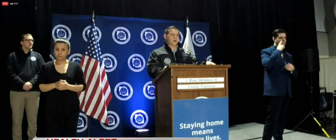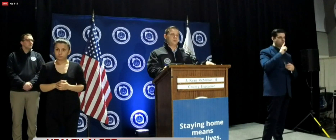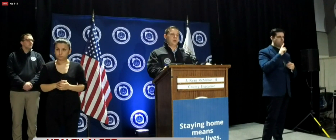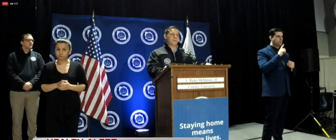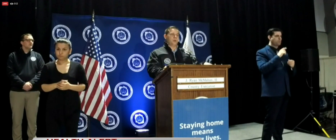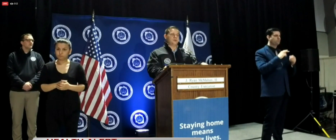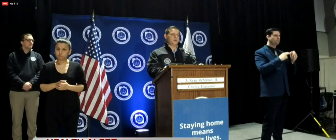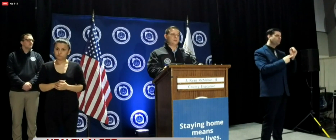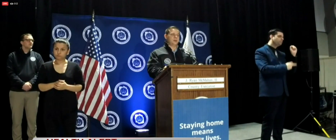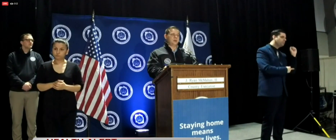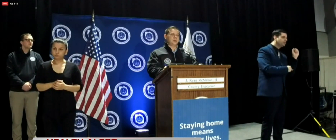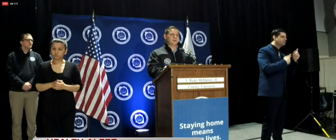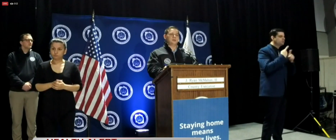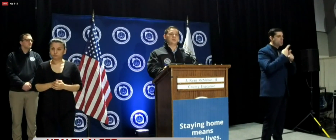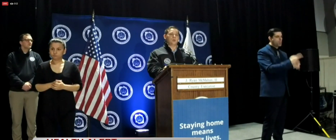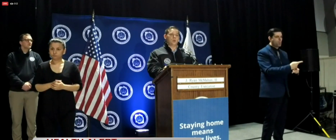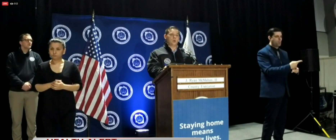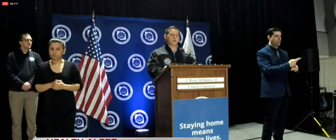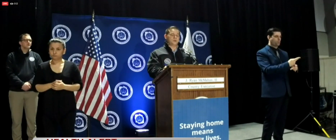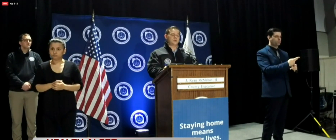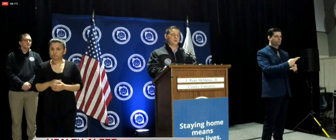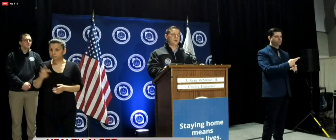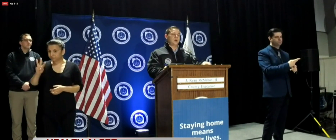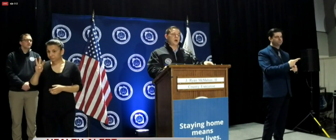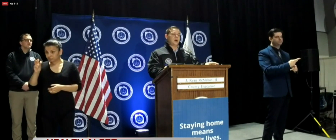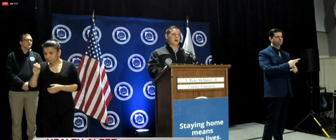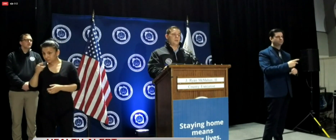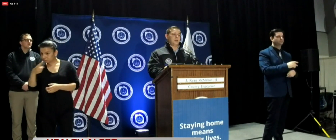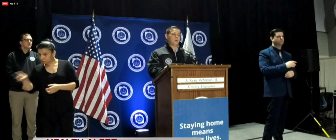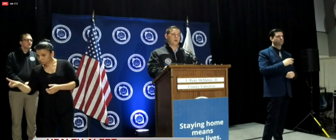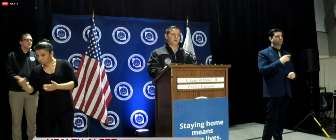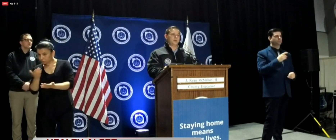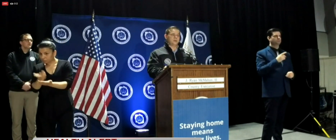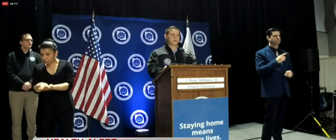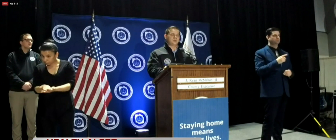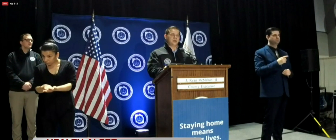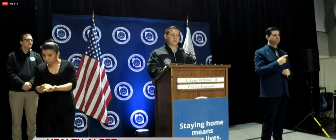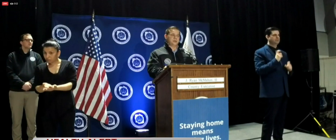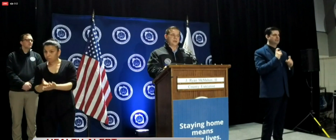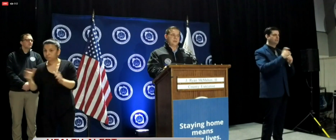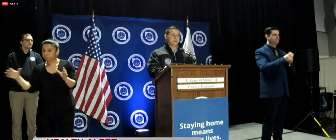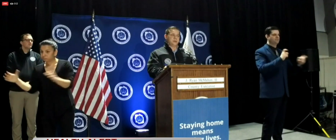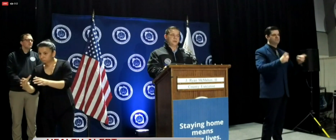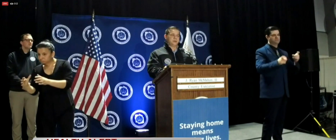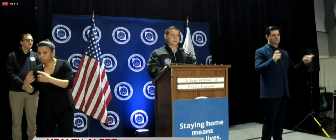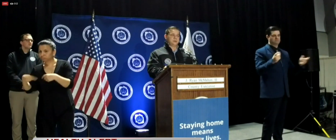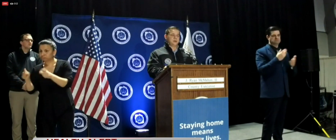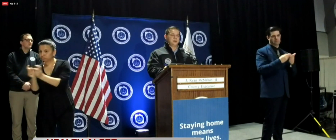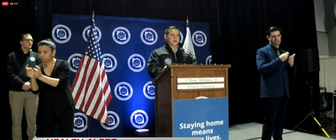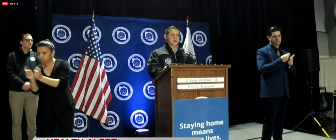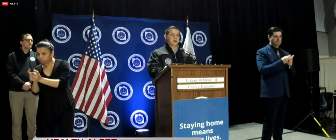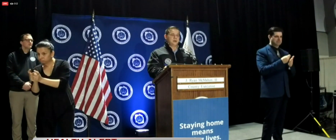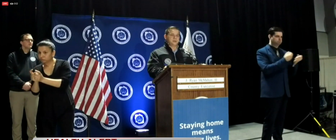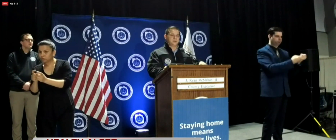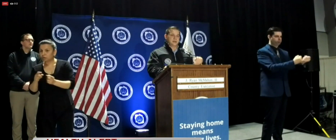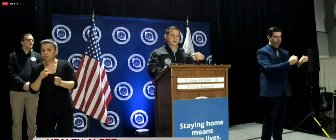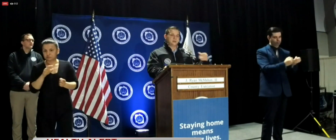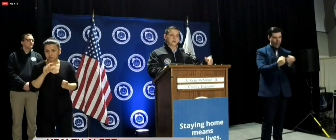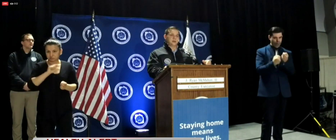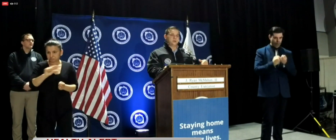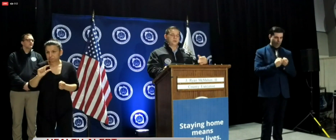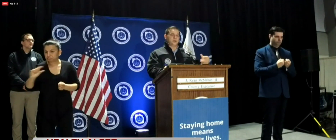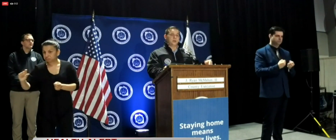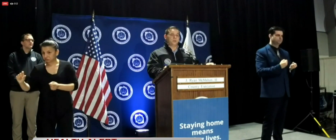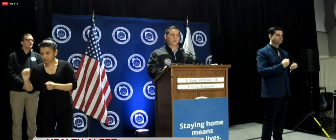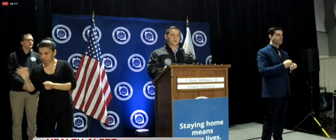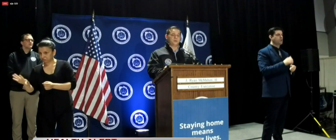So that board is going to meet and make some awards. One of the things too, Andrew, that's happening is I know the state's looking